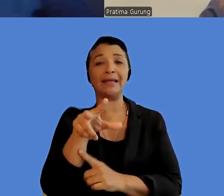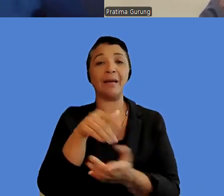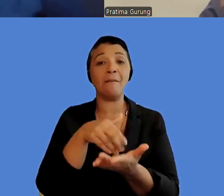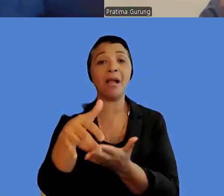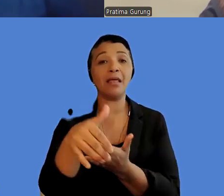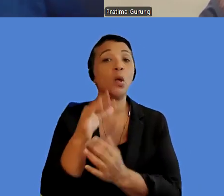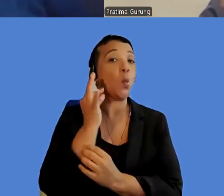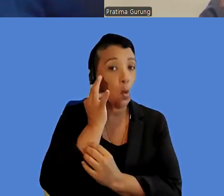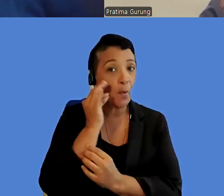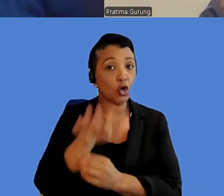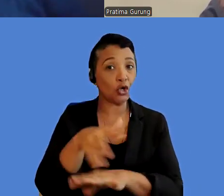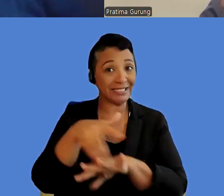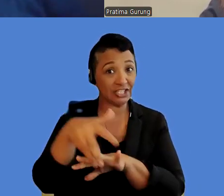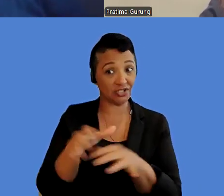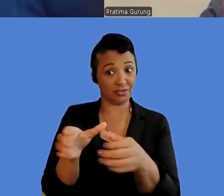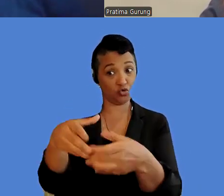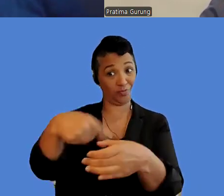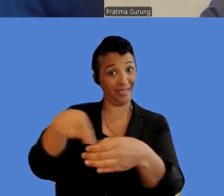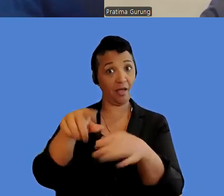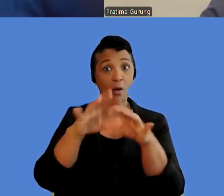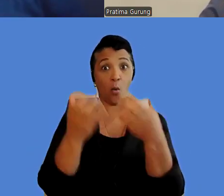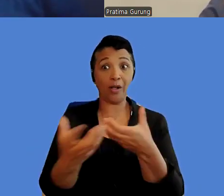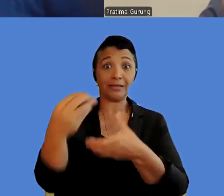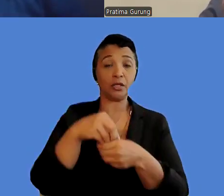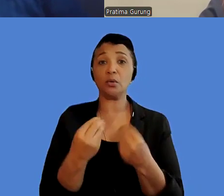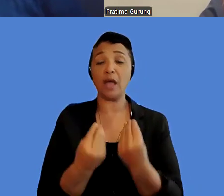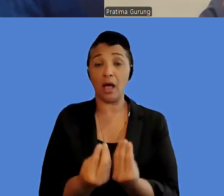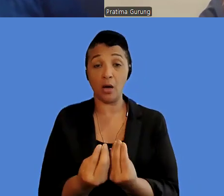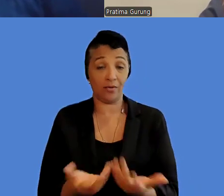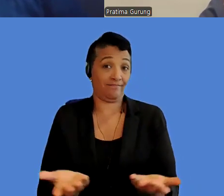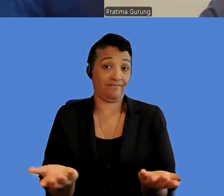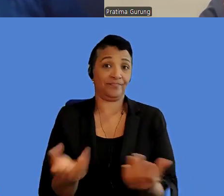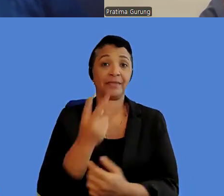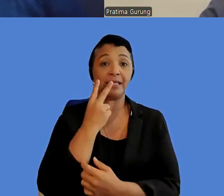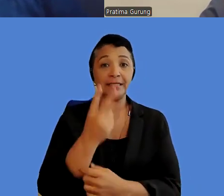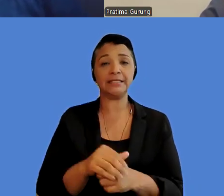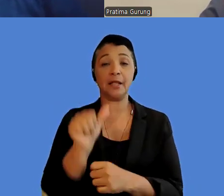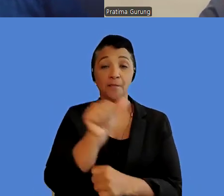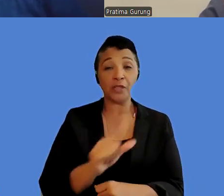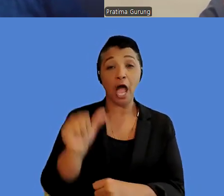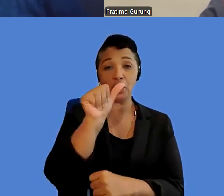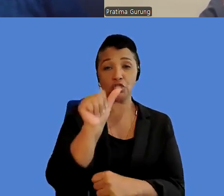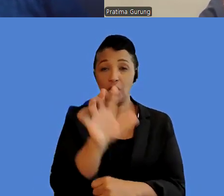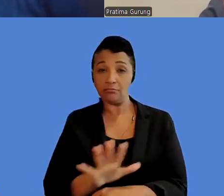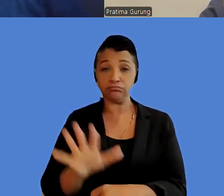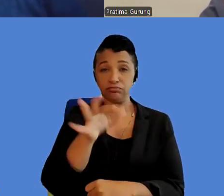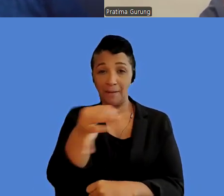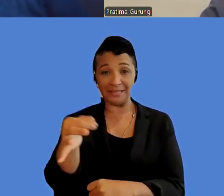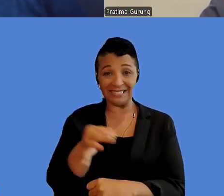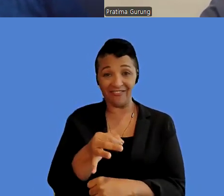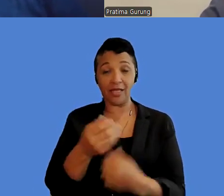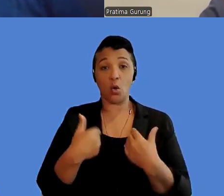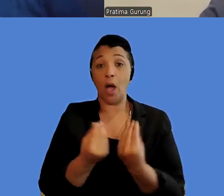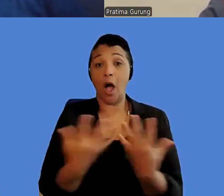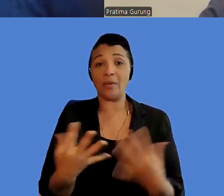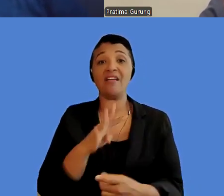women and girls with disabilities across the globe? If you look at Asia Pacific region, we are 45